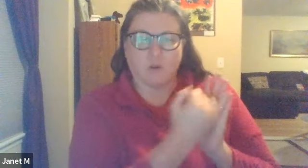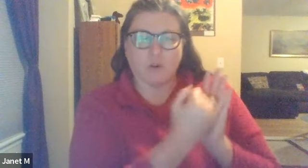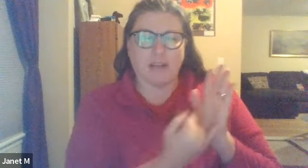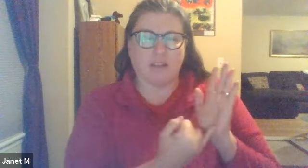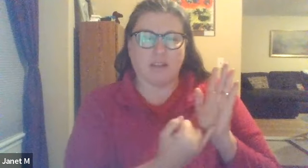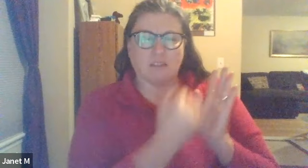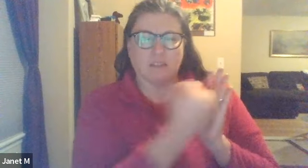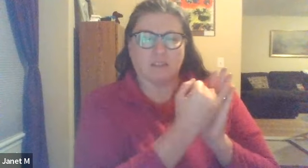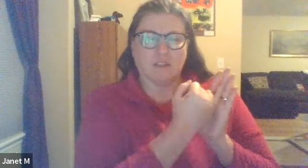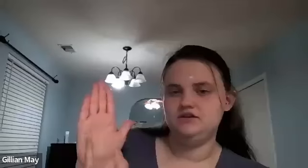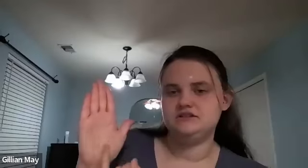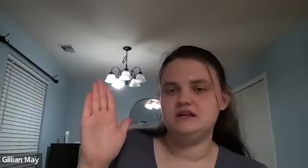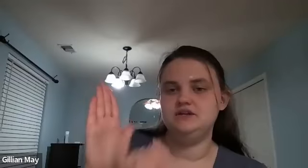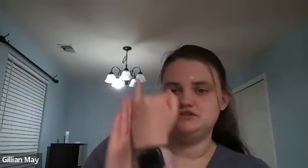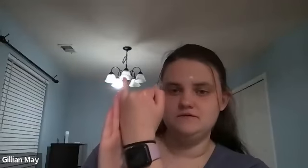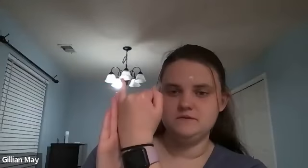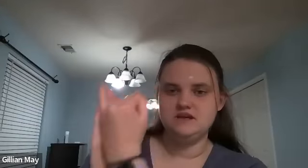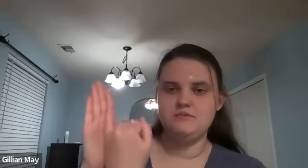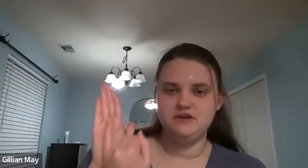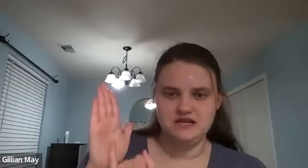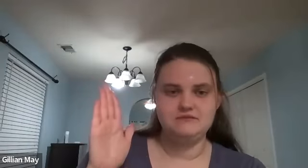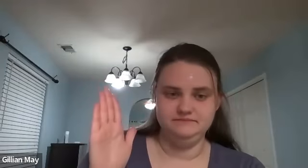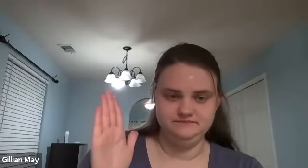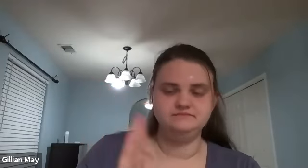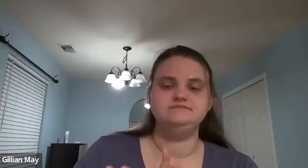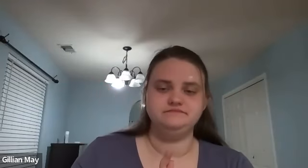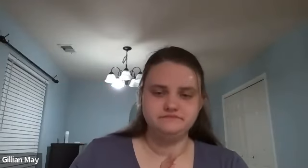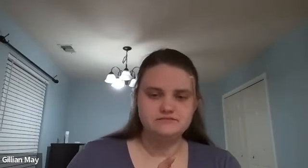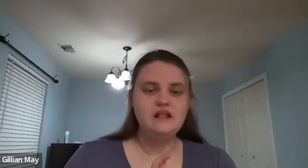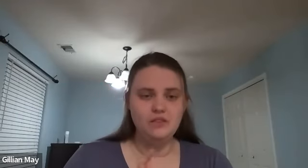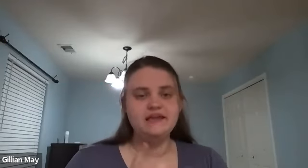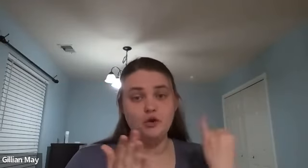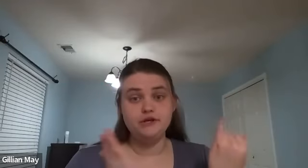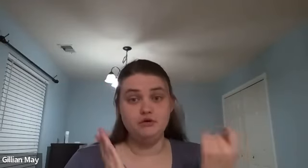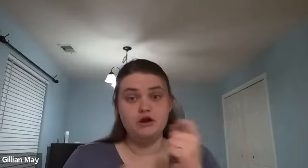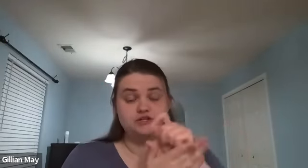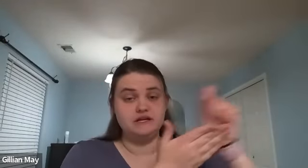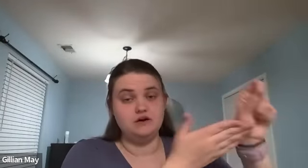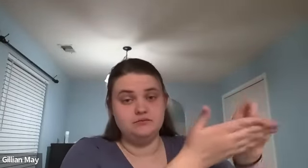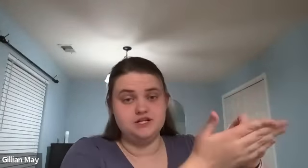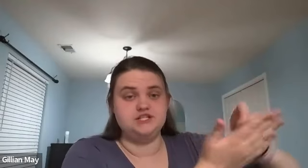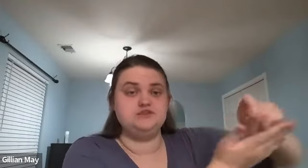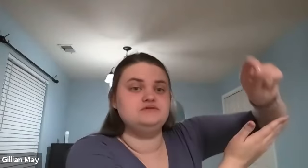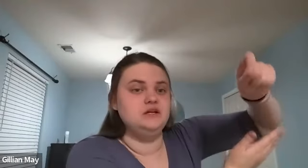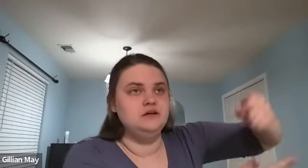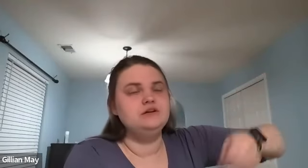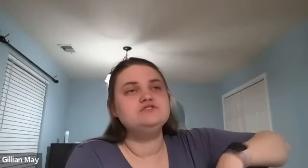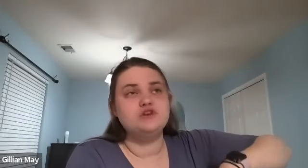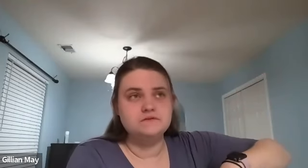just go kind of, down. yeah, you just kind of, you start from the top and go down. Like how when you are doing an art project, you don't start from the